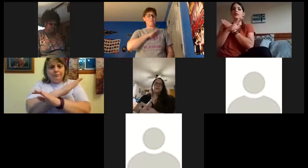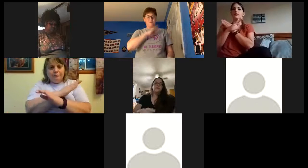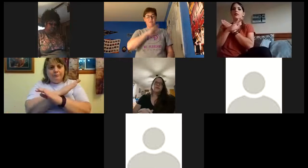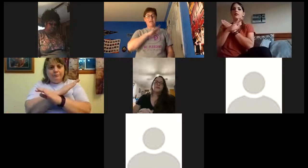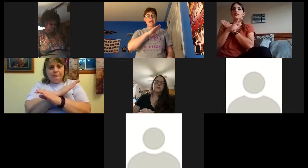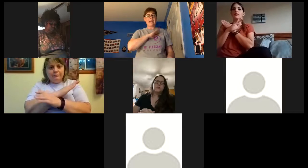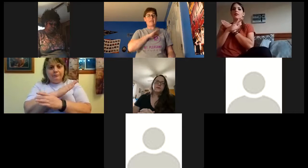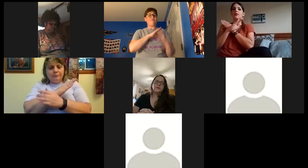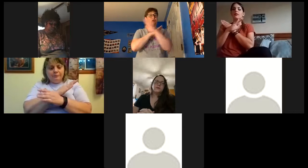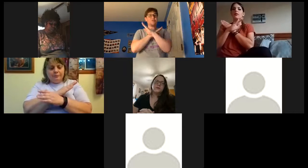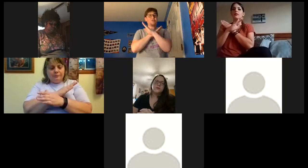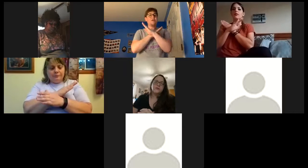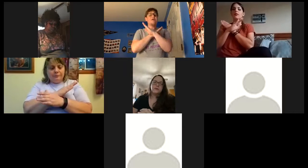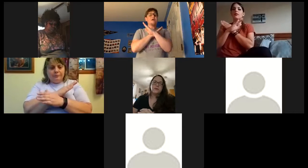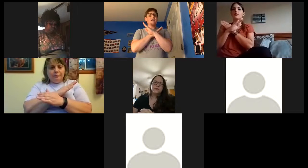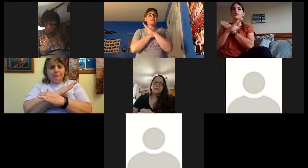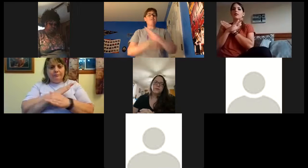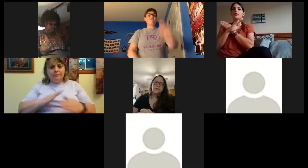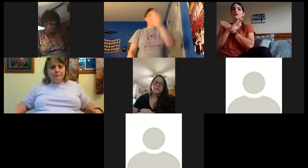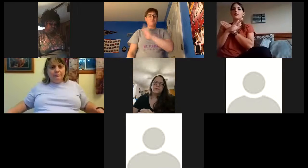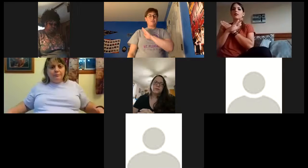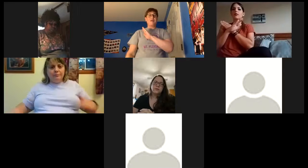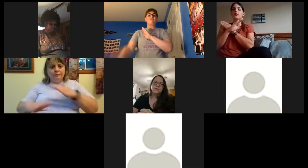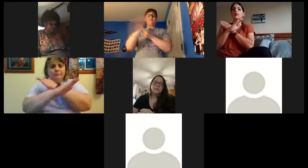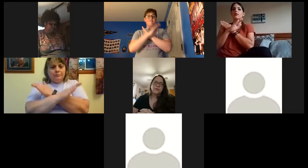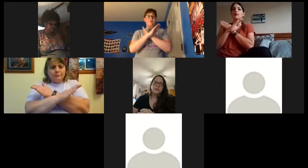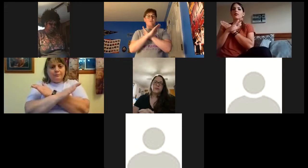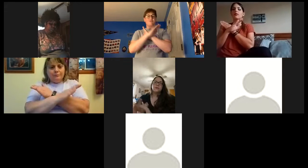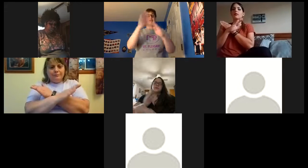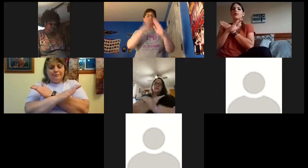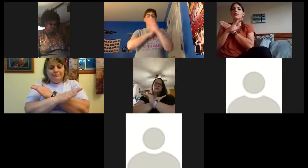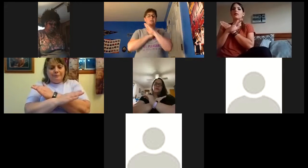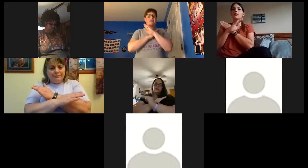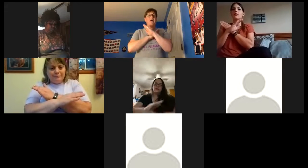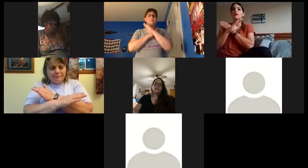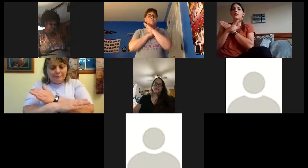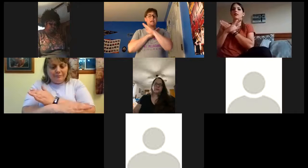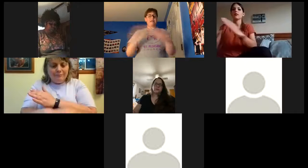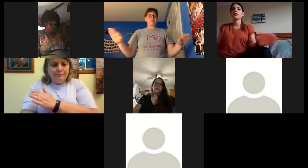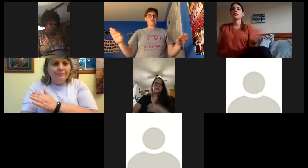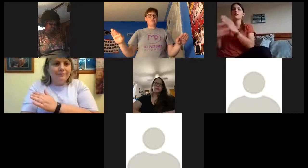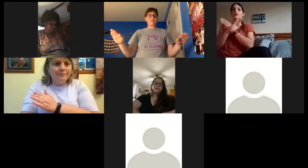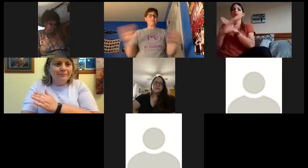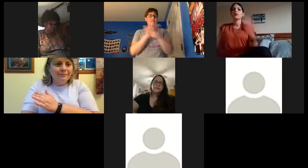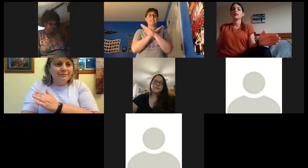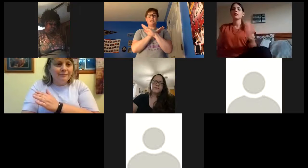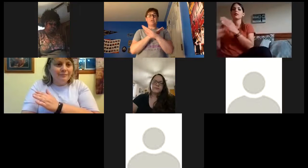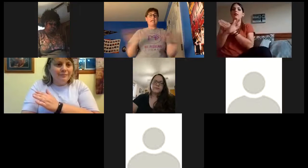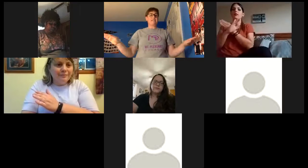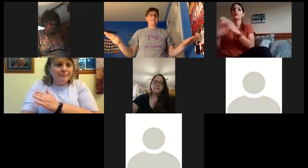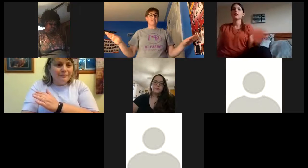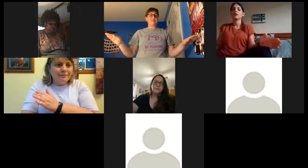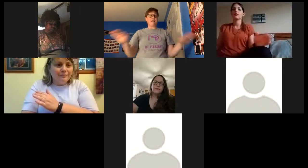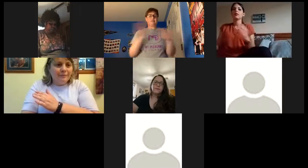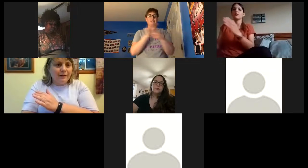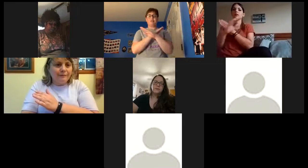since I put my right hand first, a lefty would put their left arm first. And then just, it's like you're